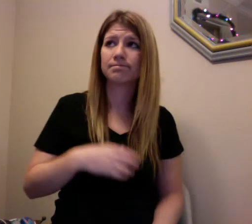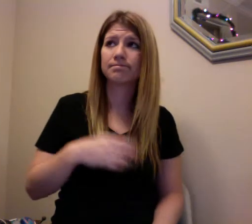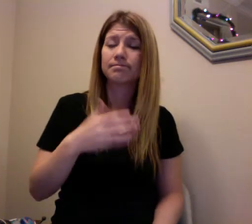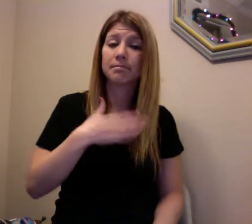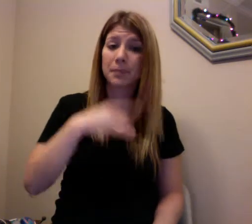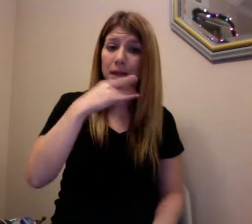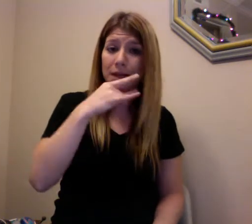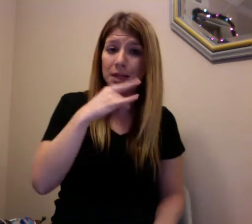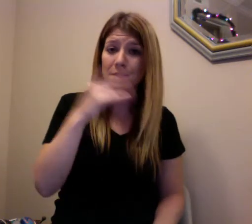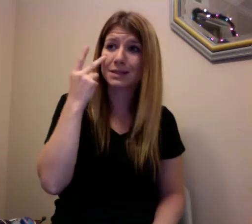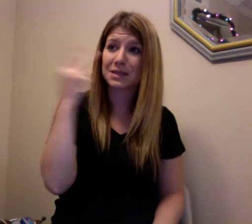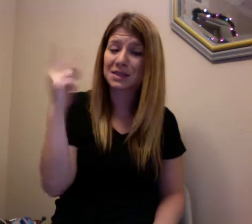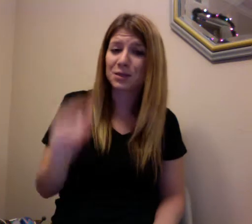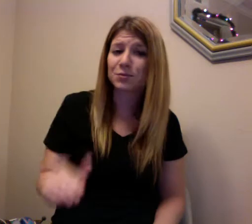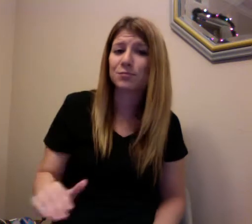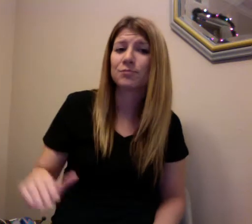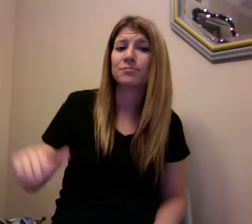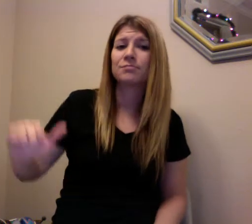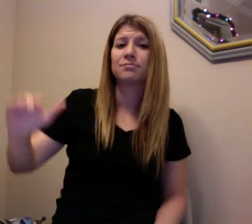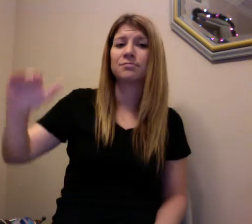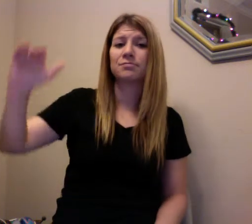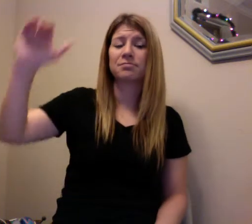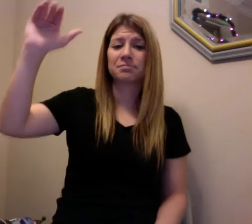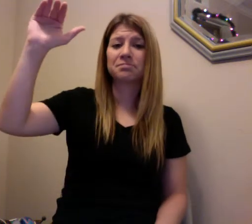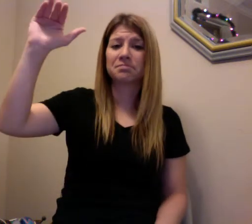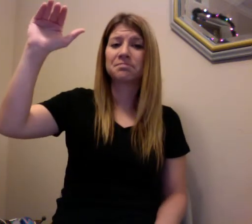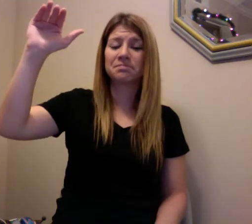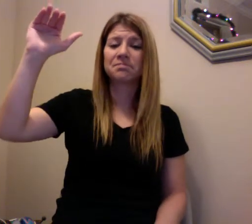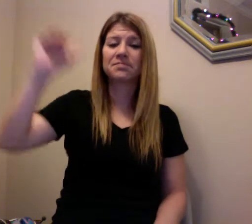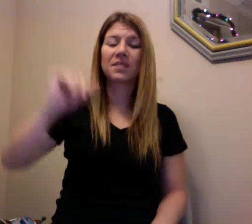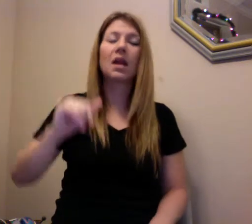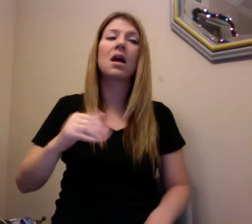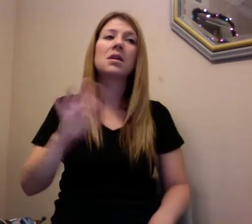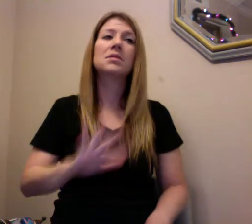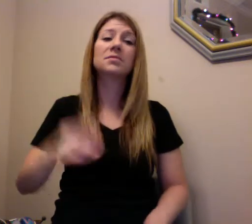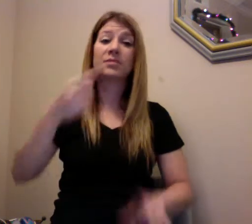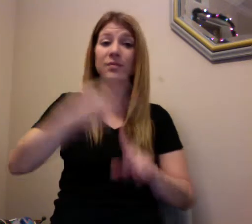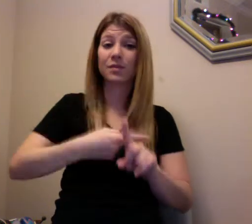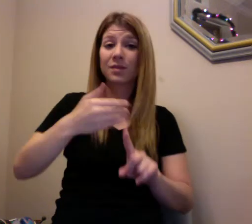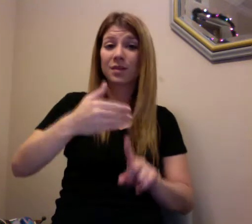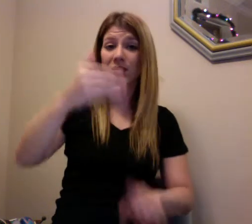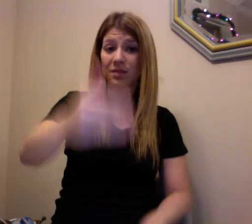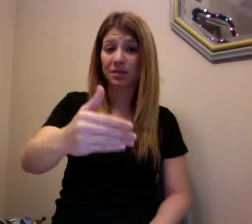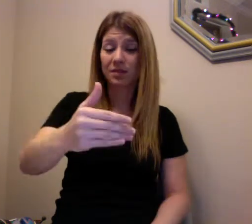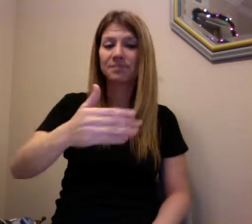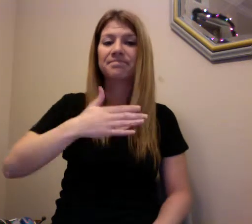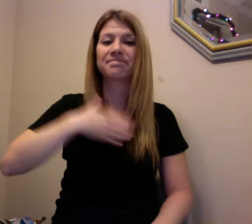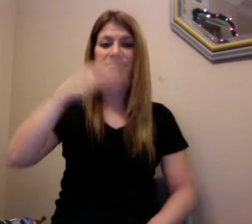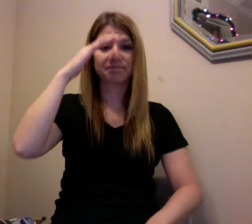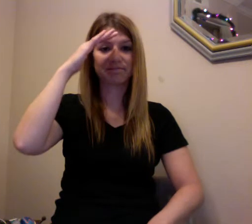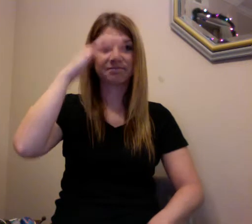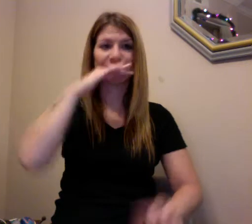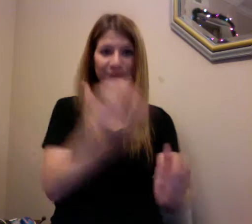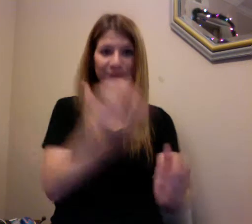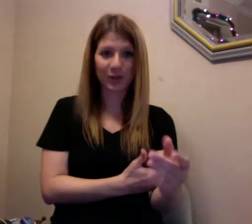About a month later, I was in a performance by my daughter, first grader, not much artistic talent yet.